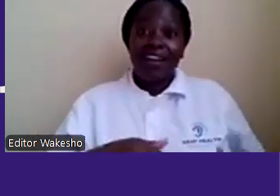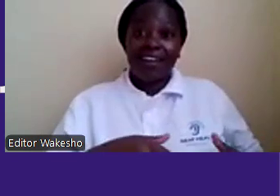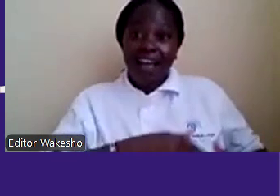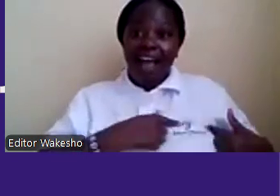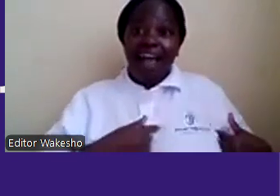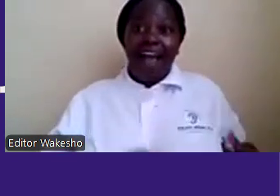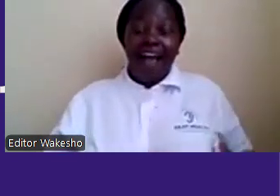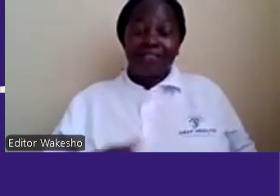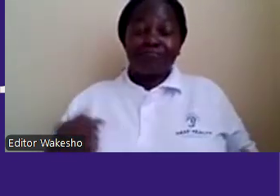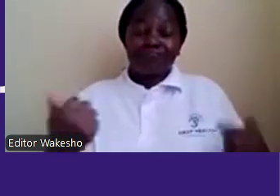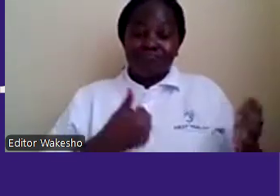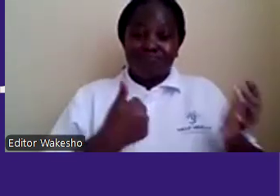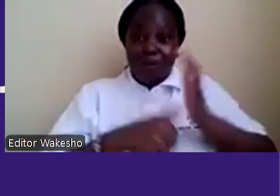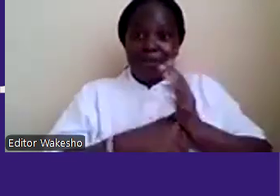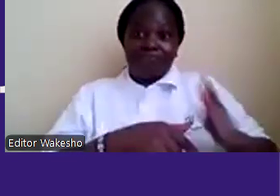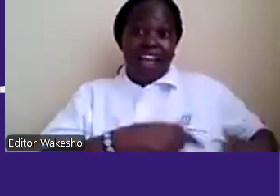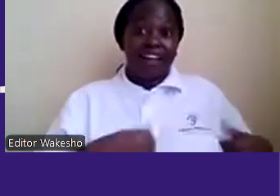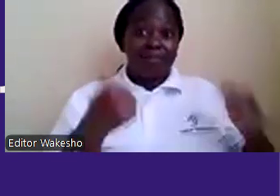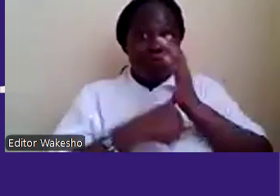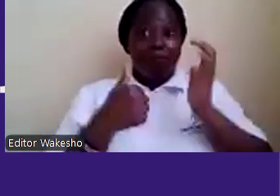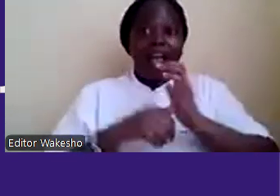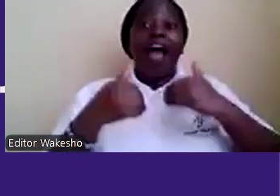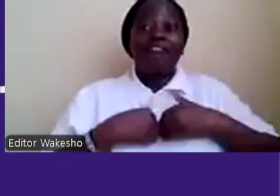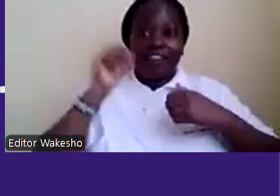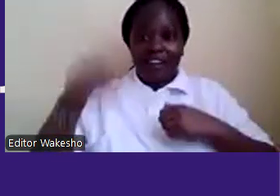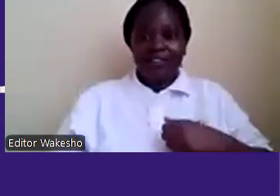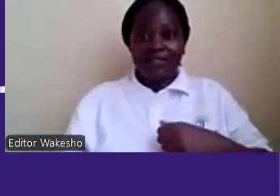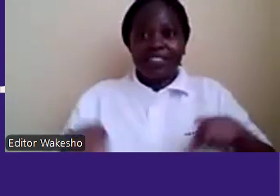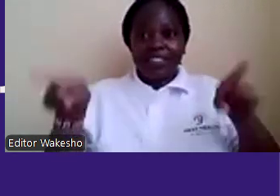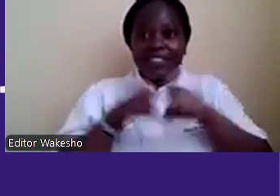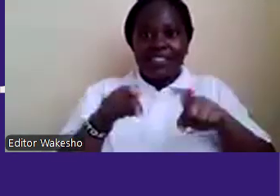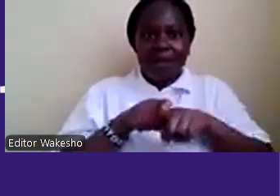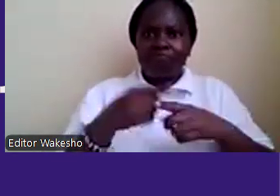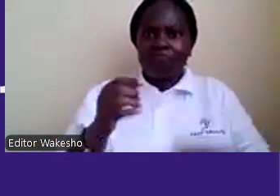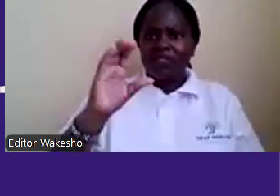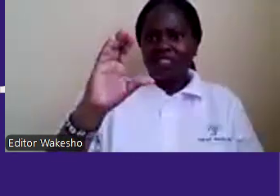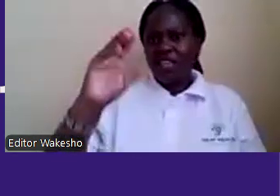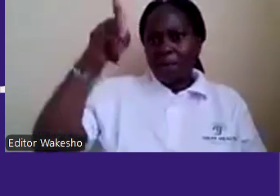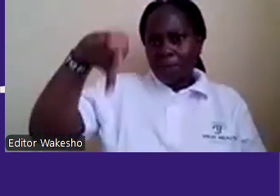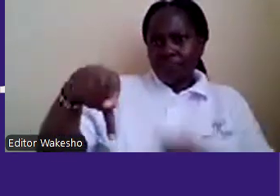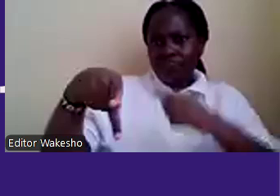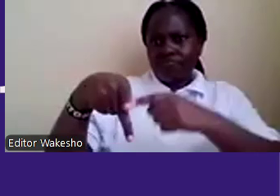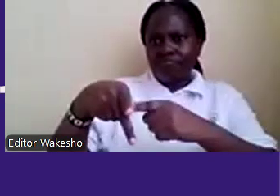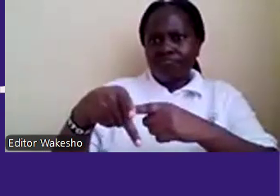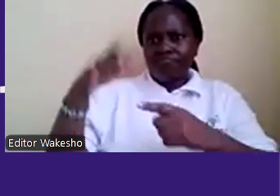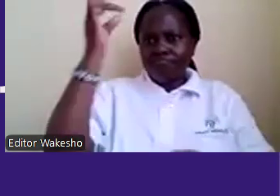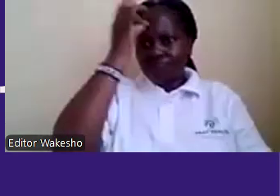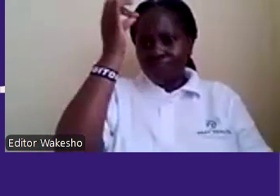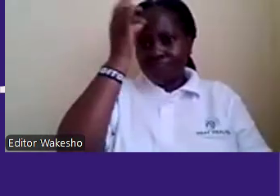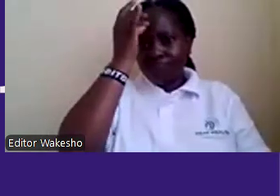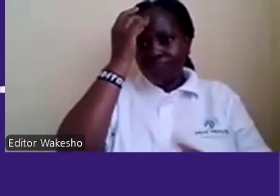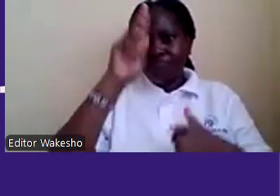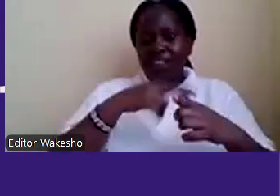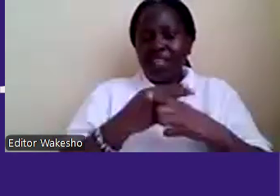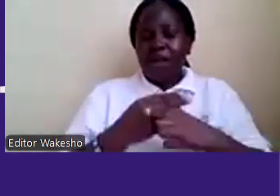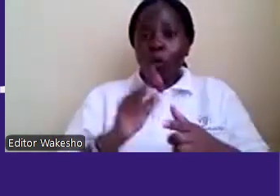cardiovascular disease, and also cerebrovascular disease, whereby it can increase your risk of stroke. So this is